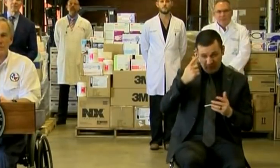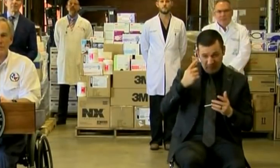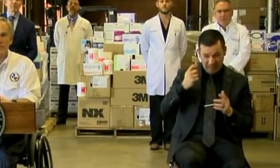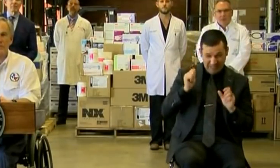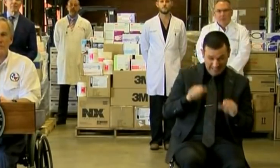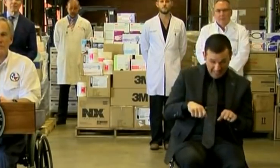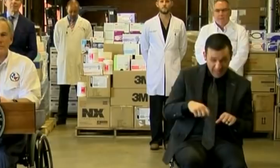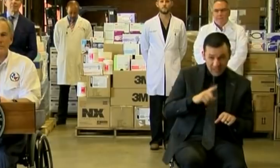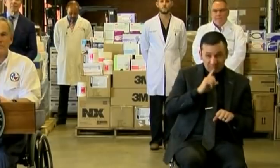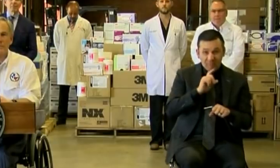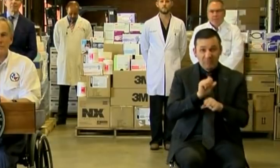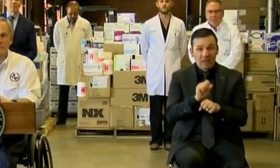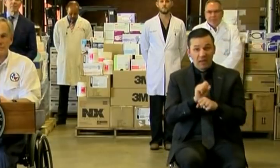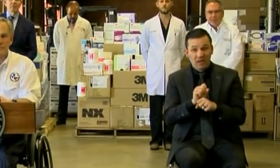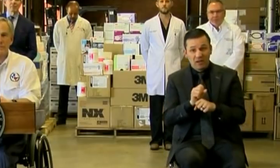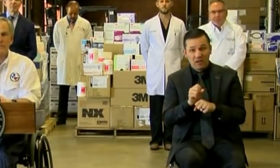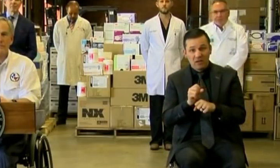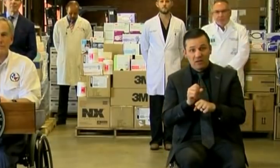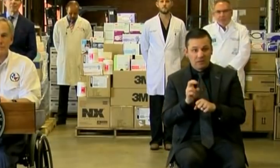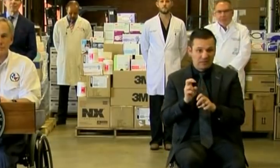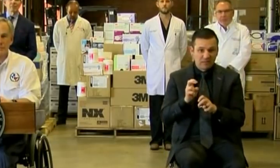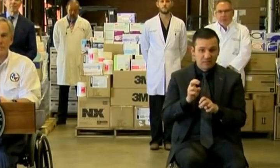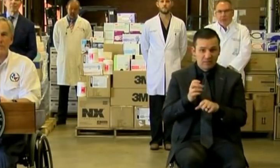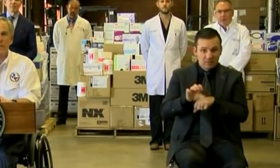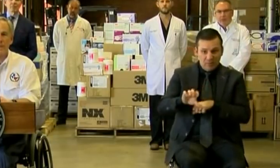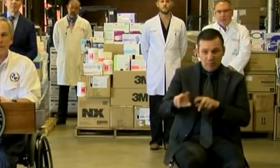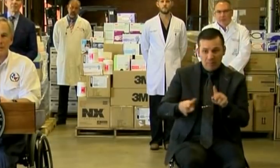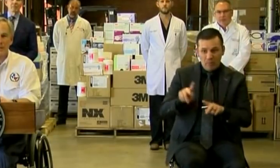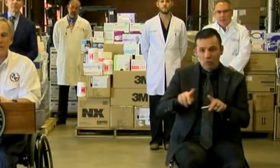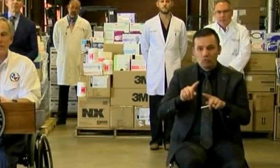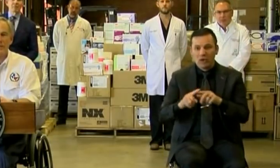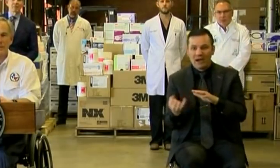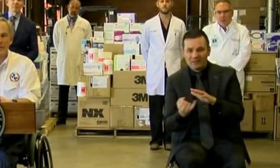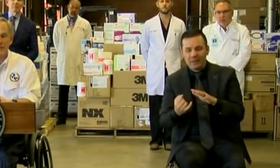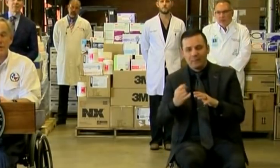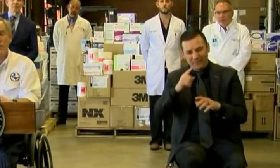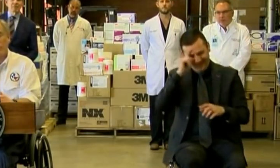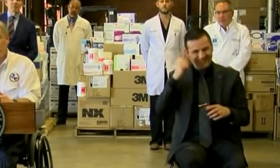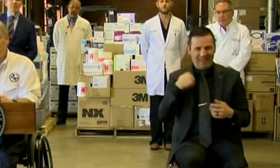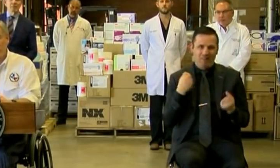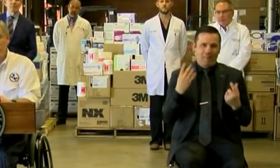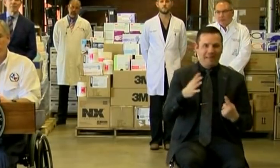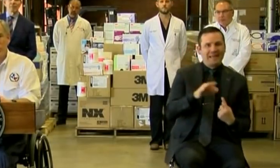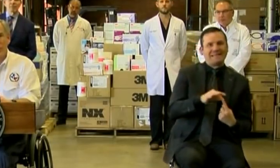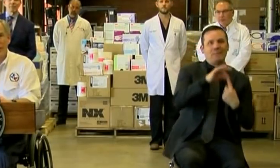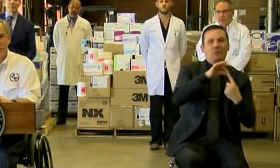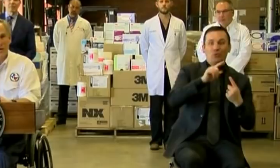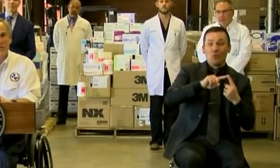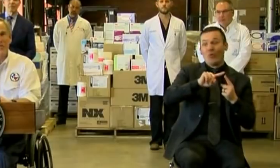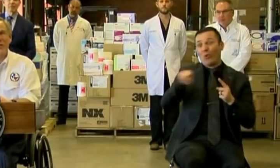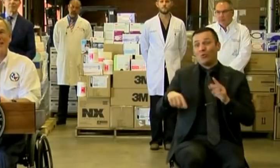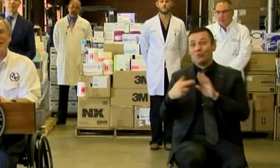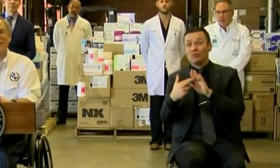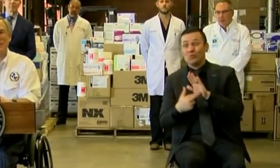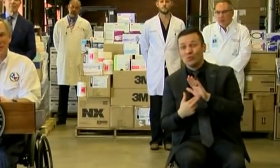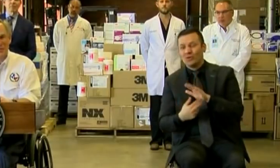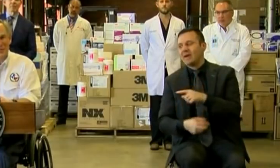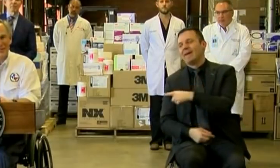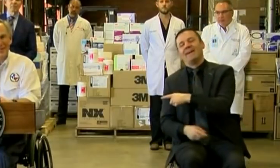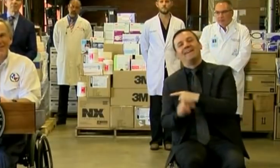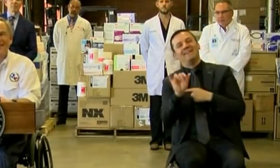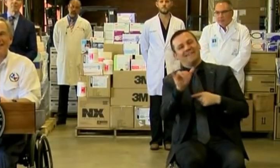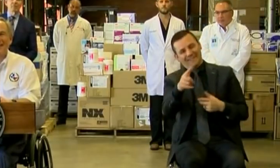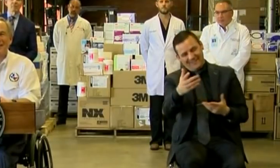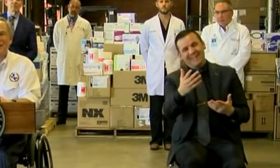guess, actually get people to isolate more, given that there are so many exceptions to all of those different rules? You're asking a very insightful